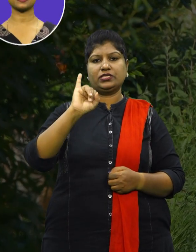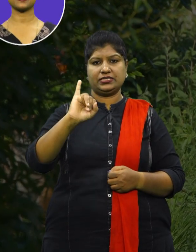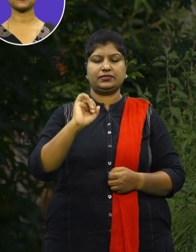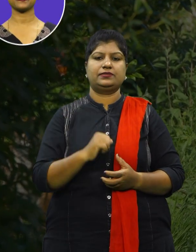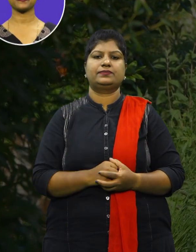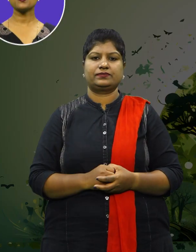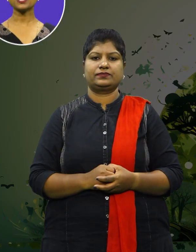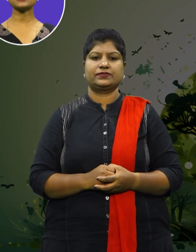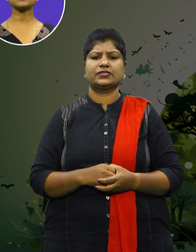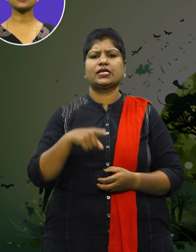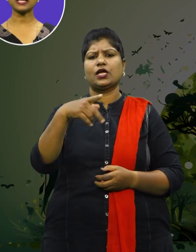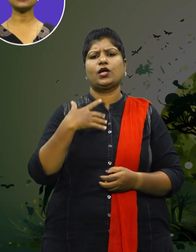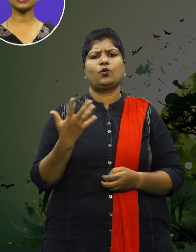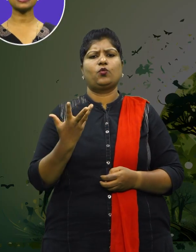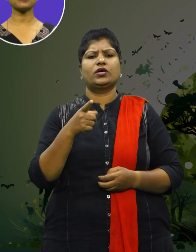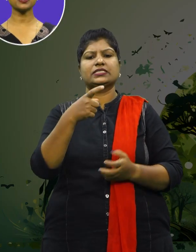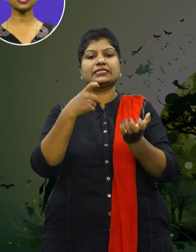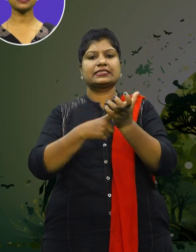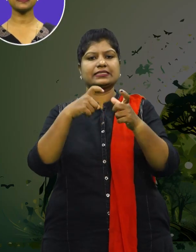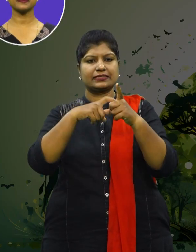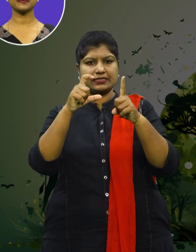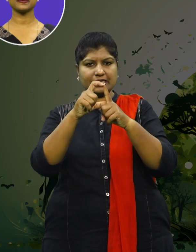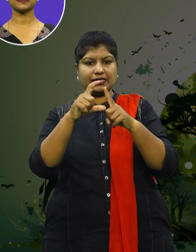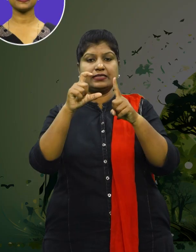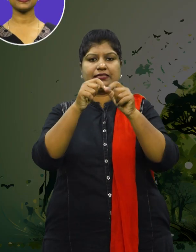3,346. What is Red Data Book?